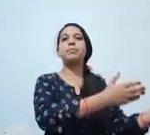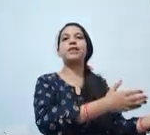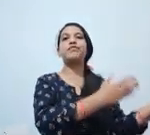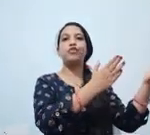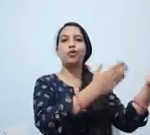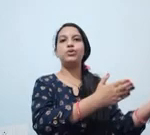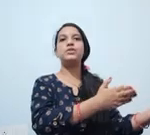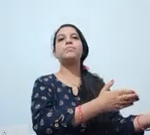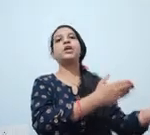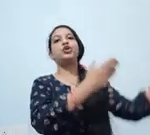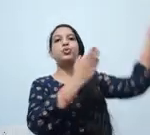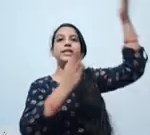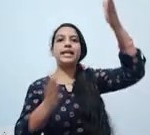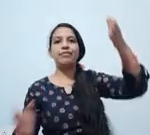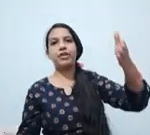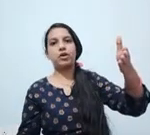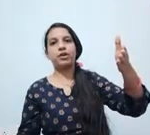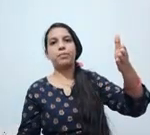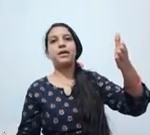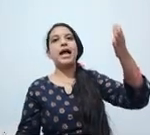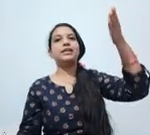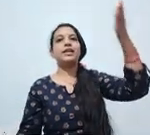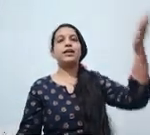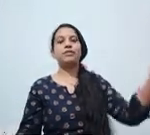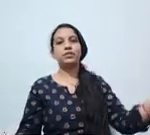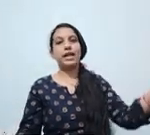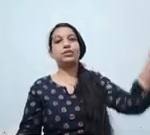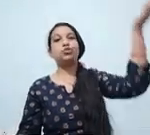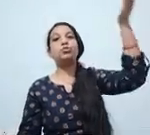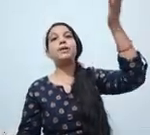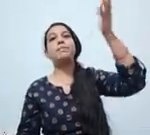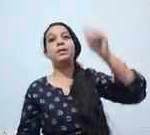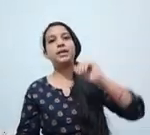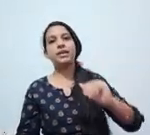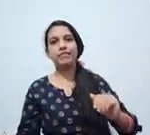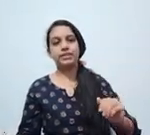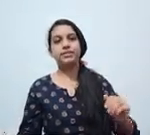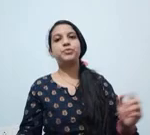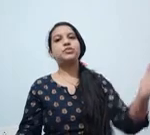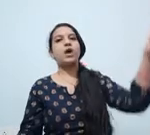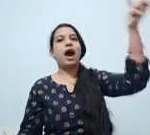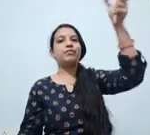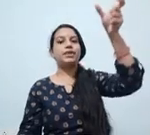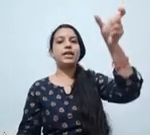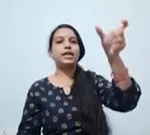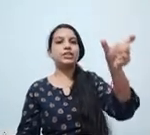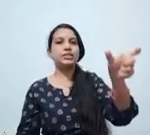blood flows to the left atrium and through the pulmonary veins. So after it reaches the